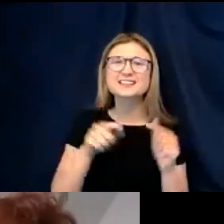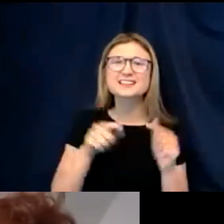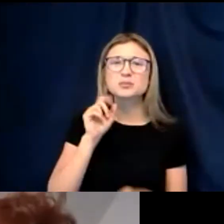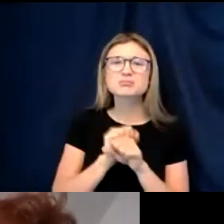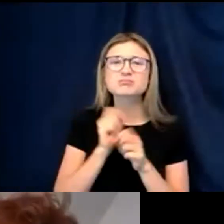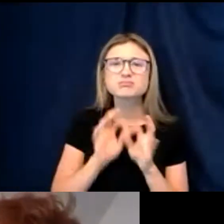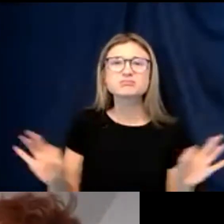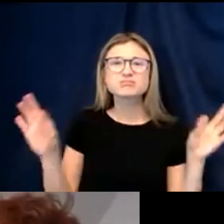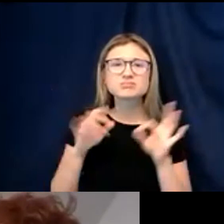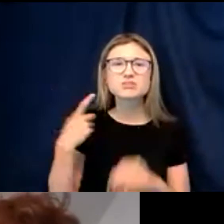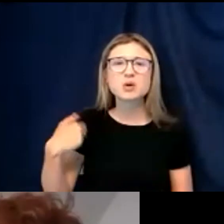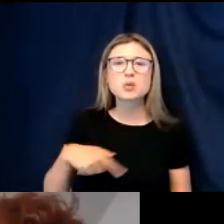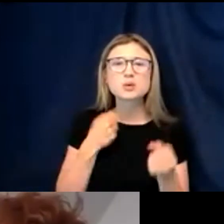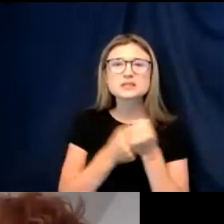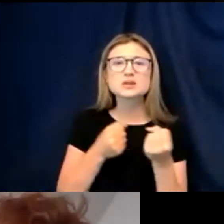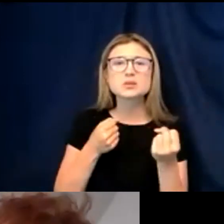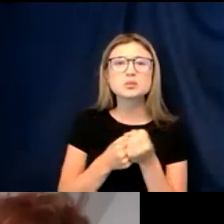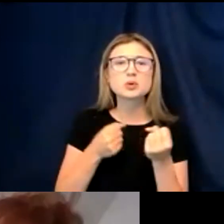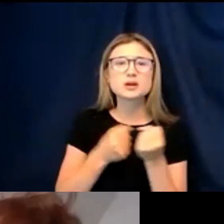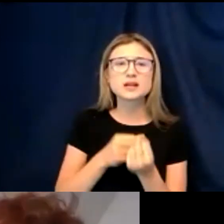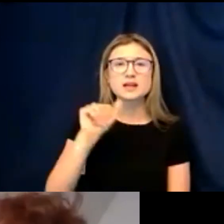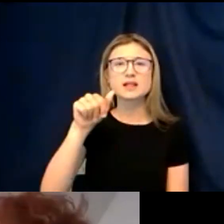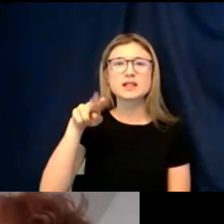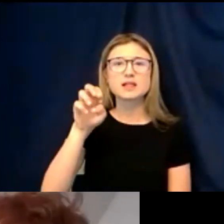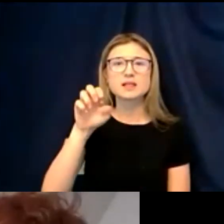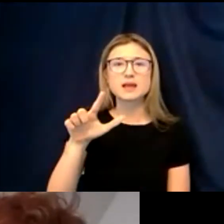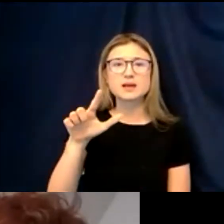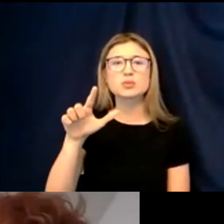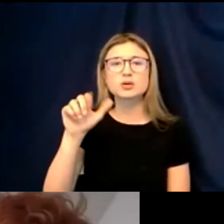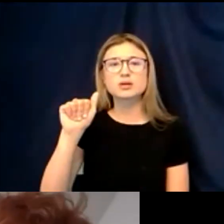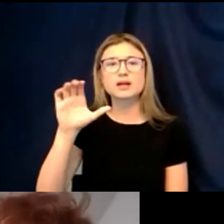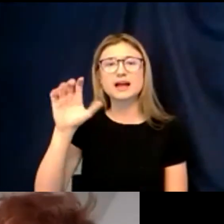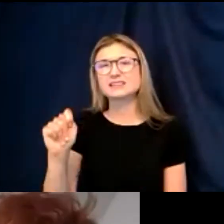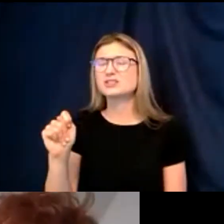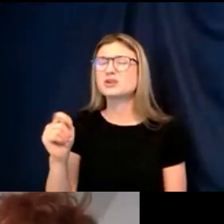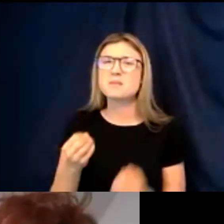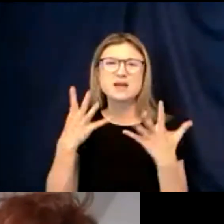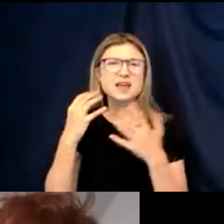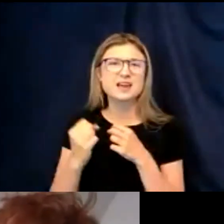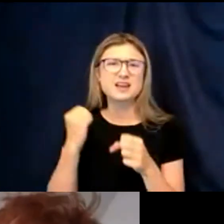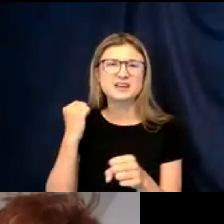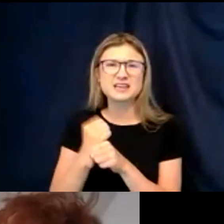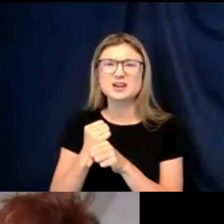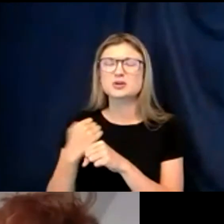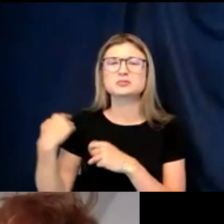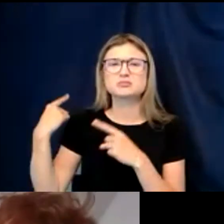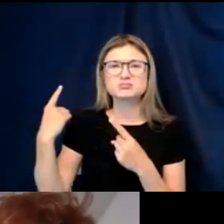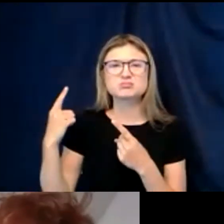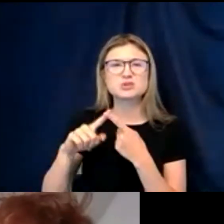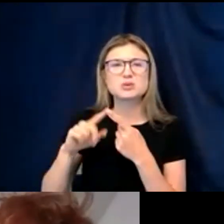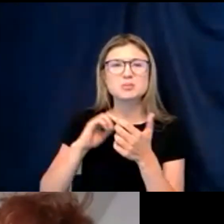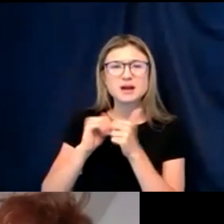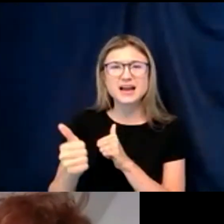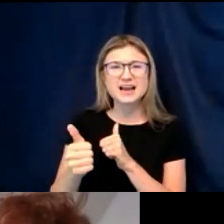we supported the original Able Act. It took years and years to pass. And the age restriction